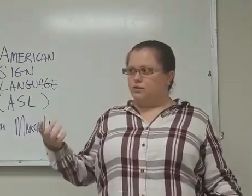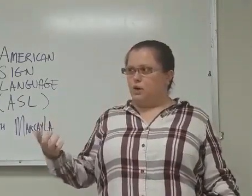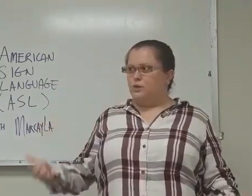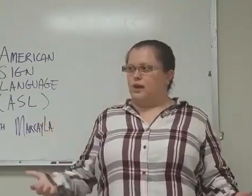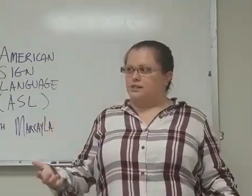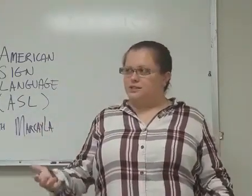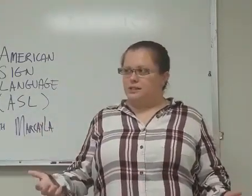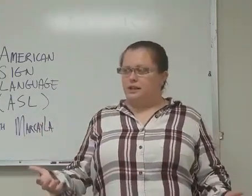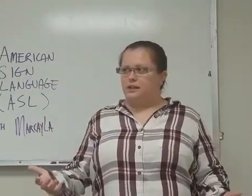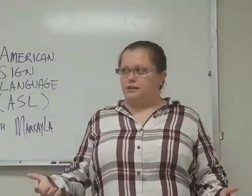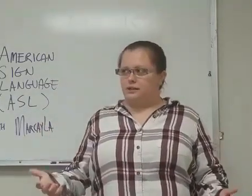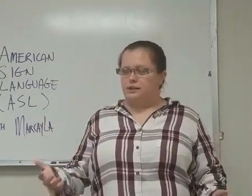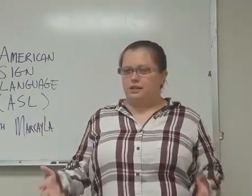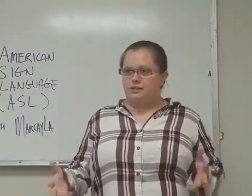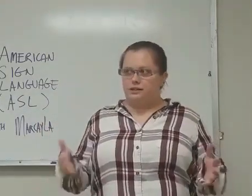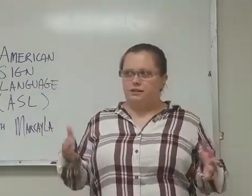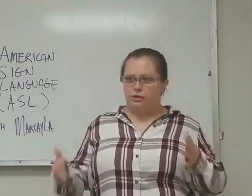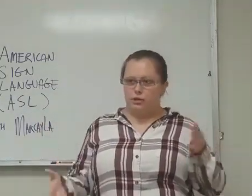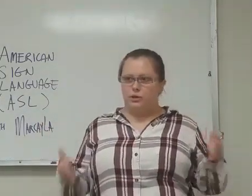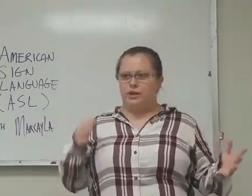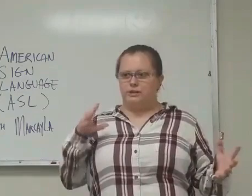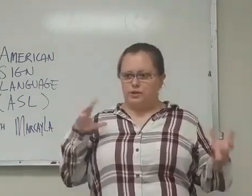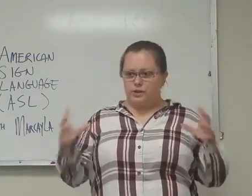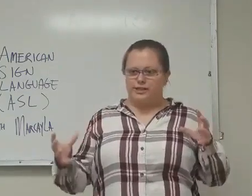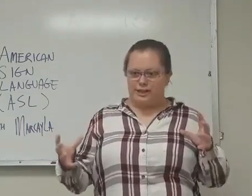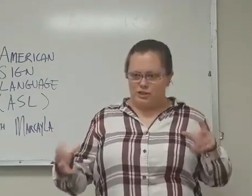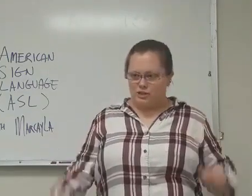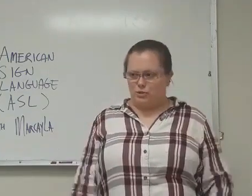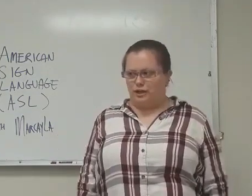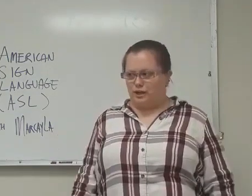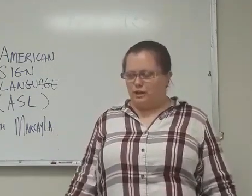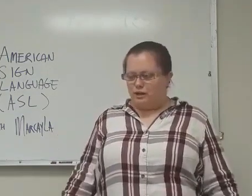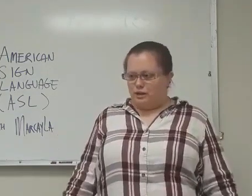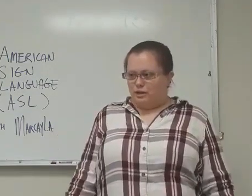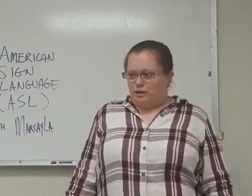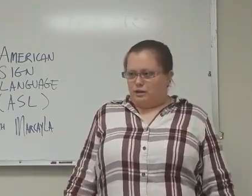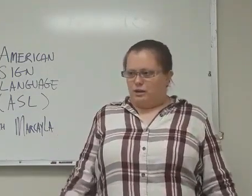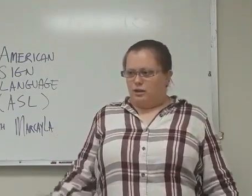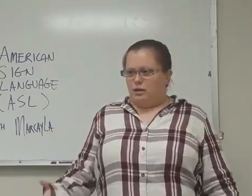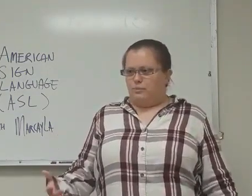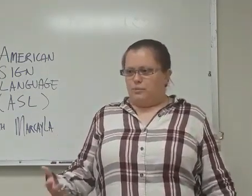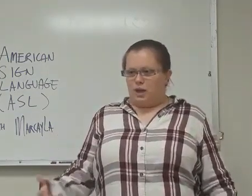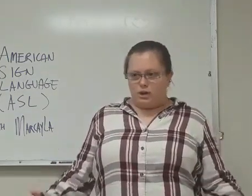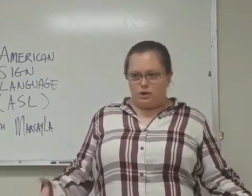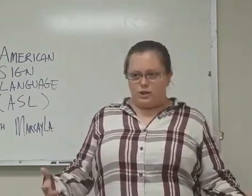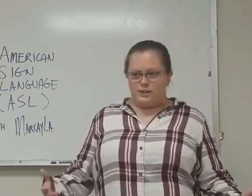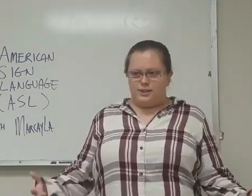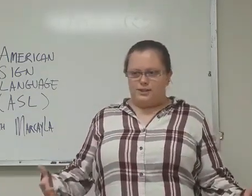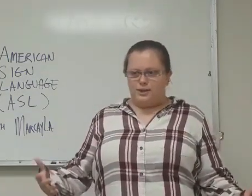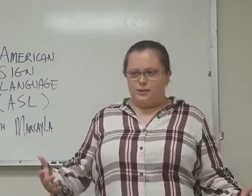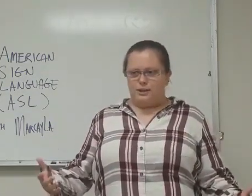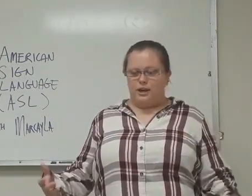So that's the literal kind of translation to it. I usually say something